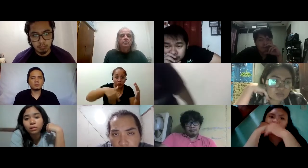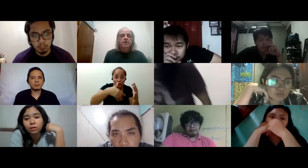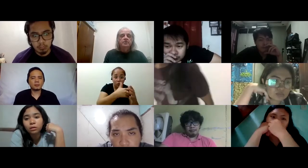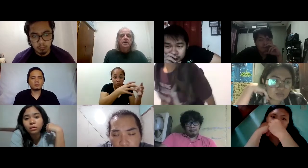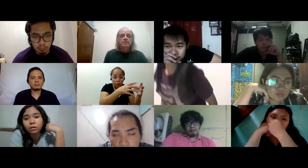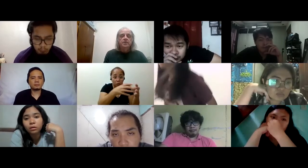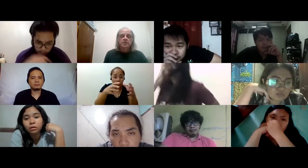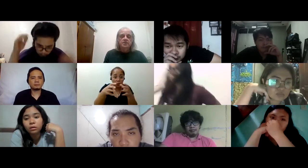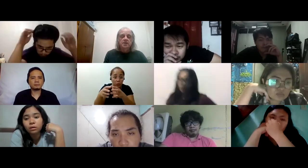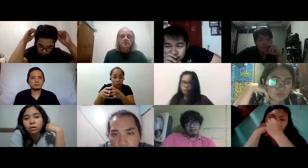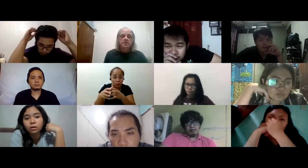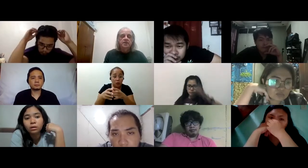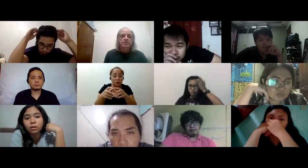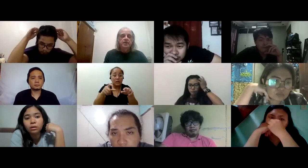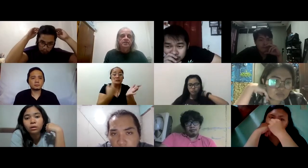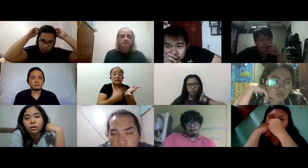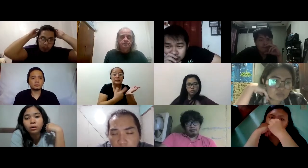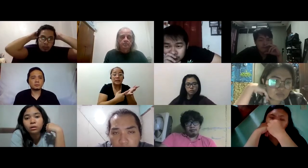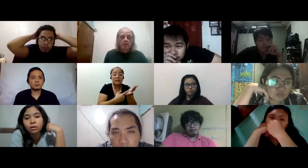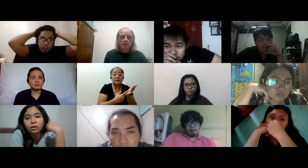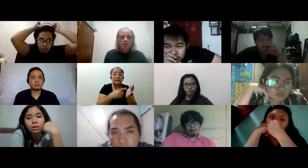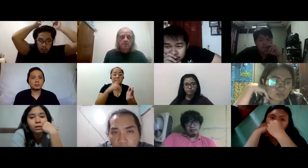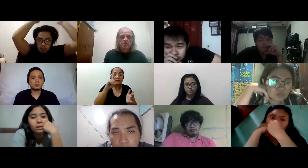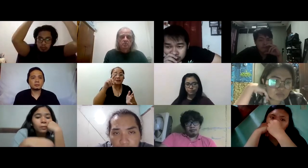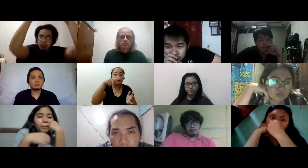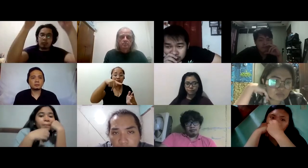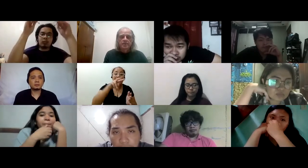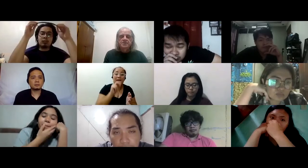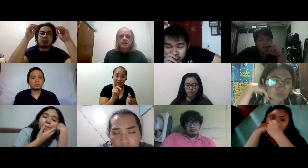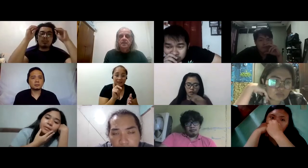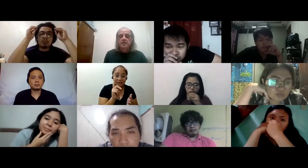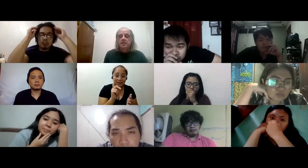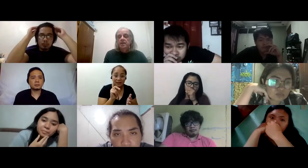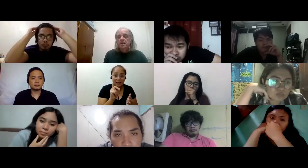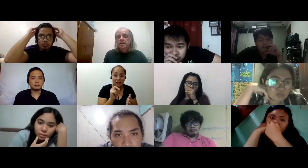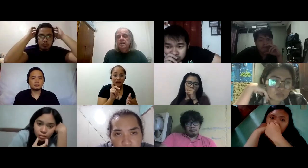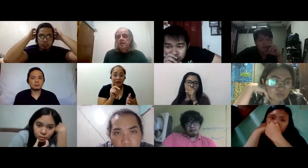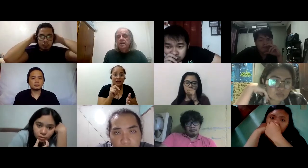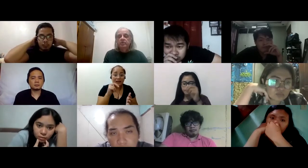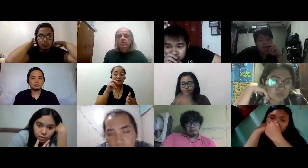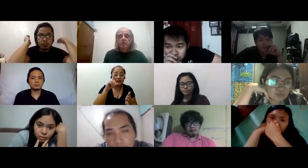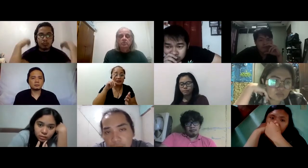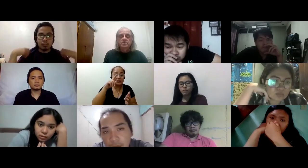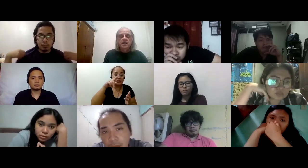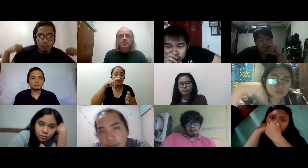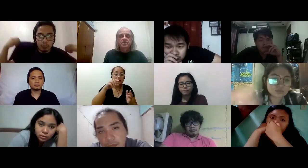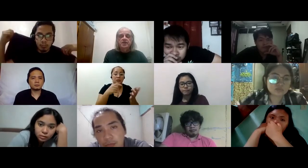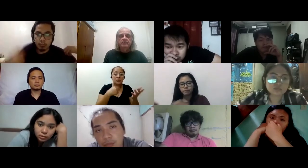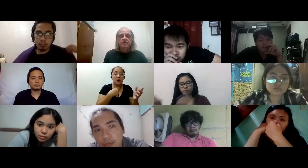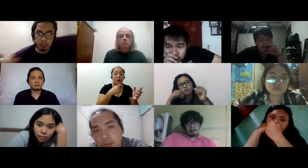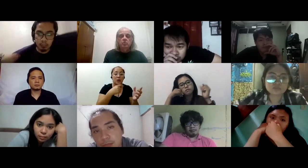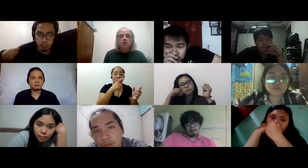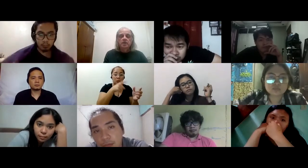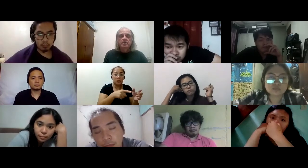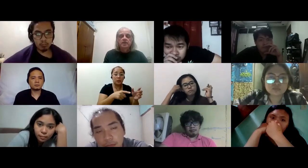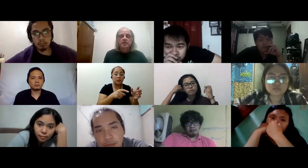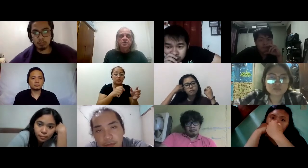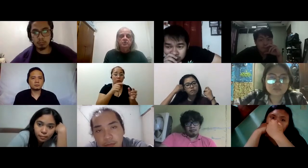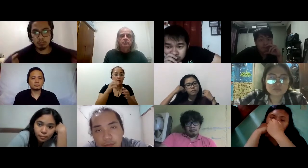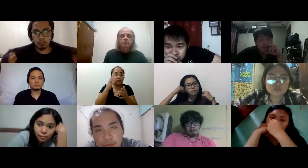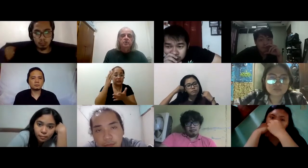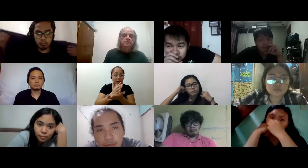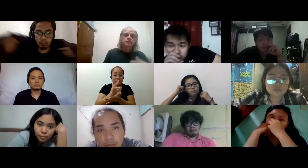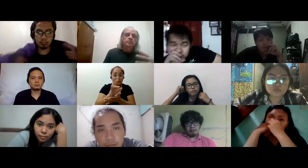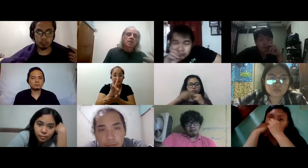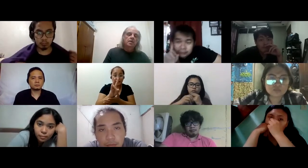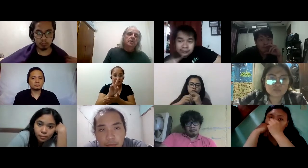take a little bit of time to discuss the DPN. So basically, everyone will stop at 71, and then each